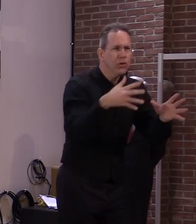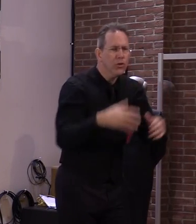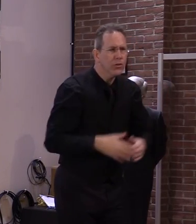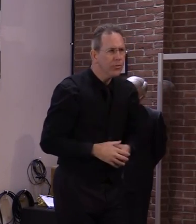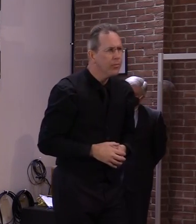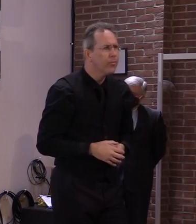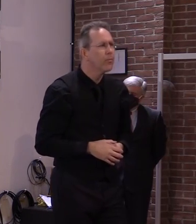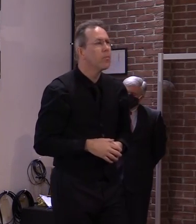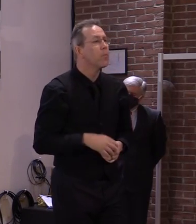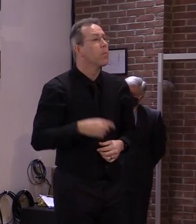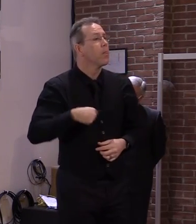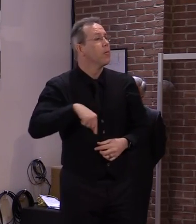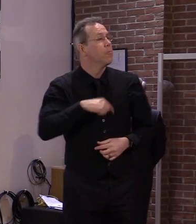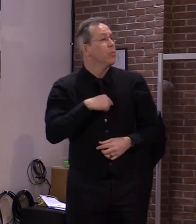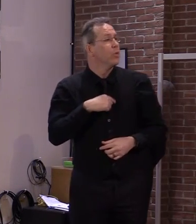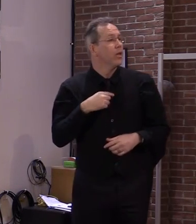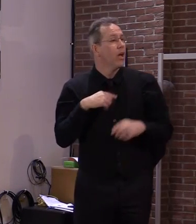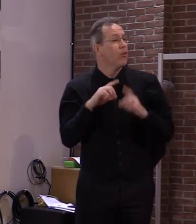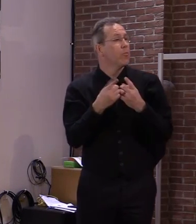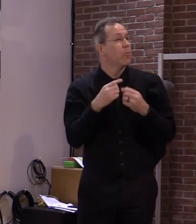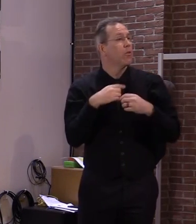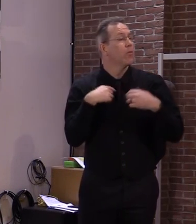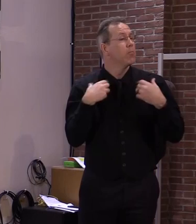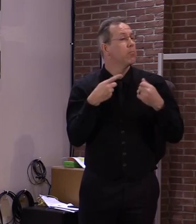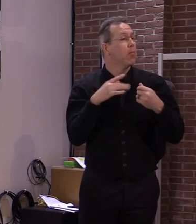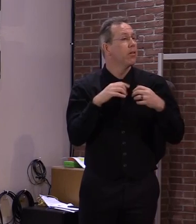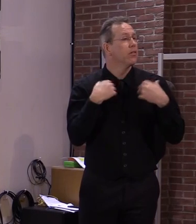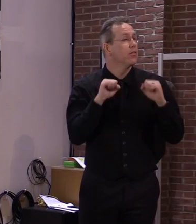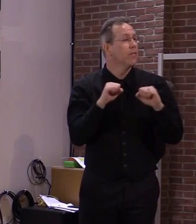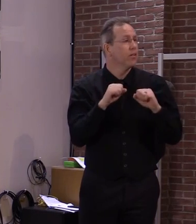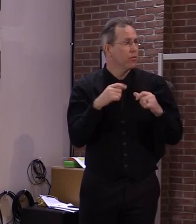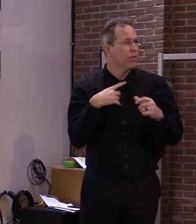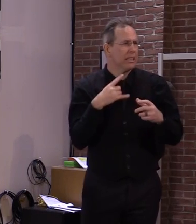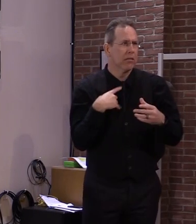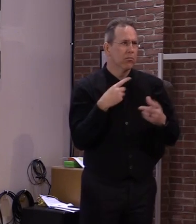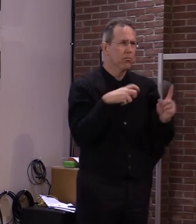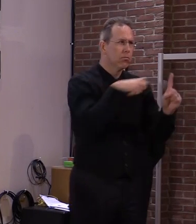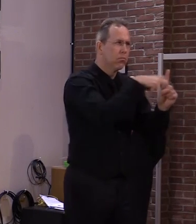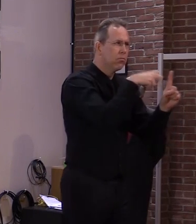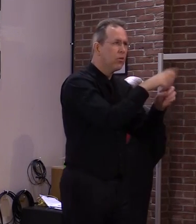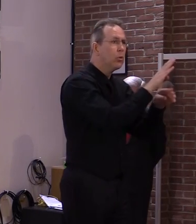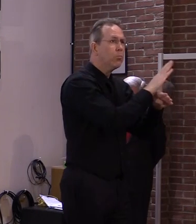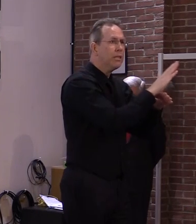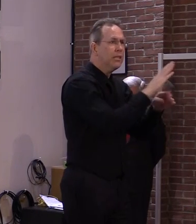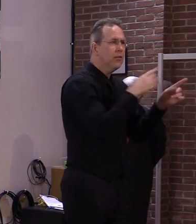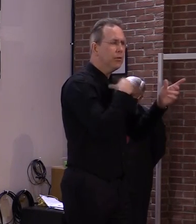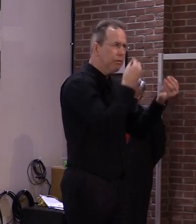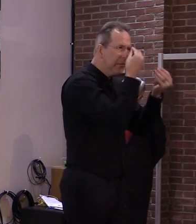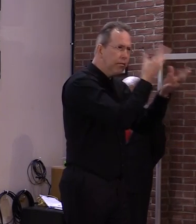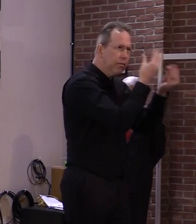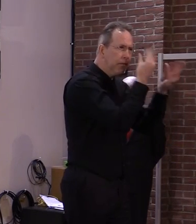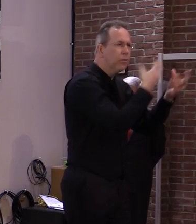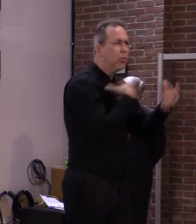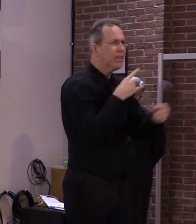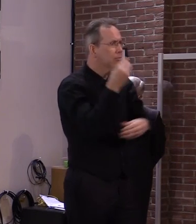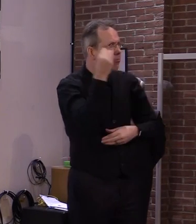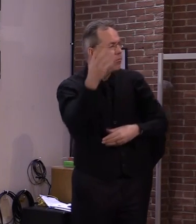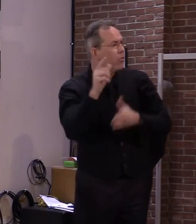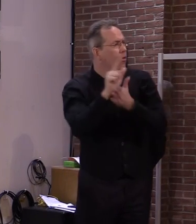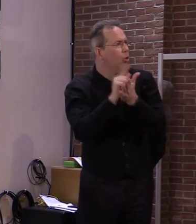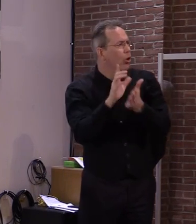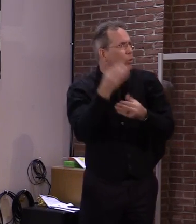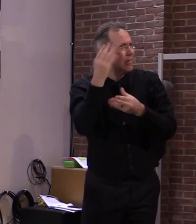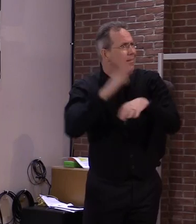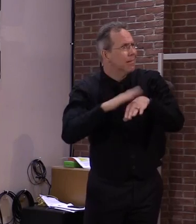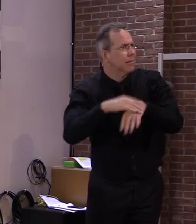the Attorney General to engage them in these educational efforts. So it's not really flowing in the other direction where reports are going to the AG